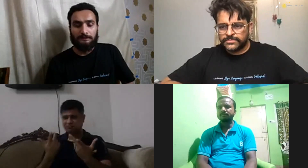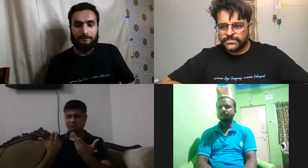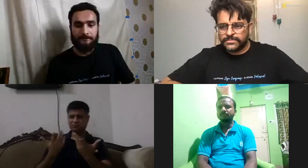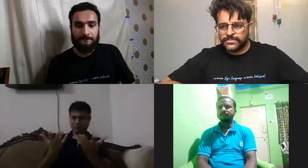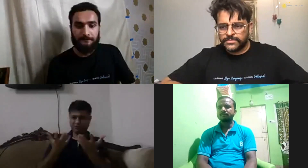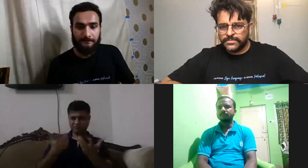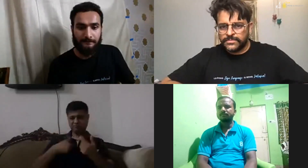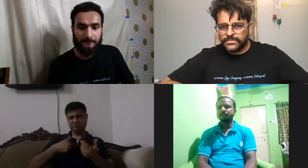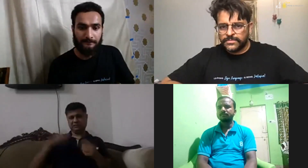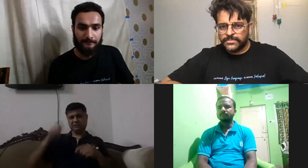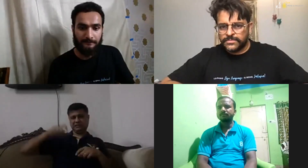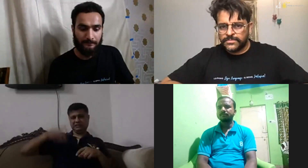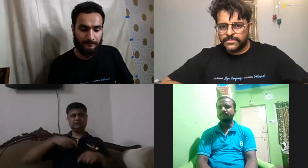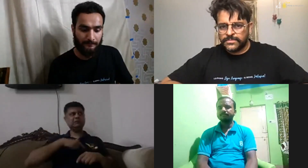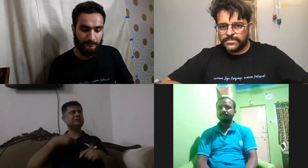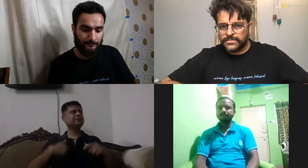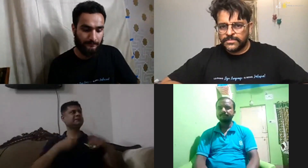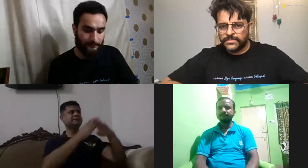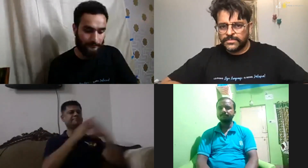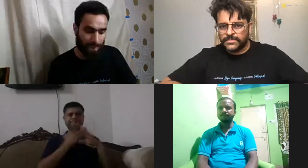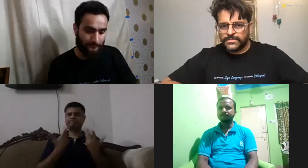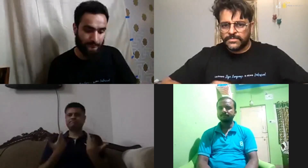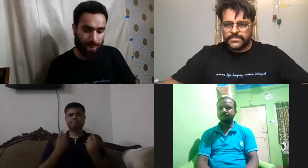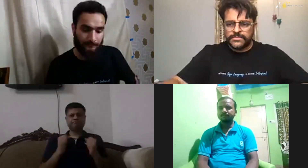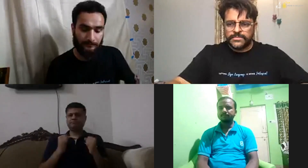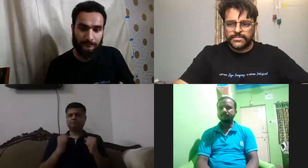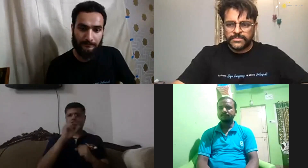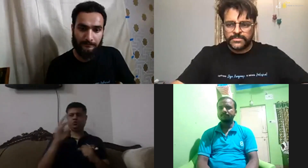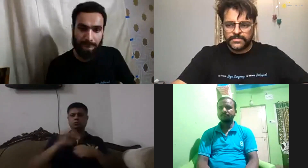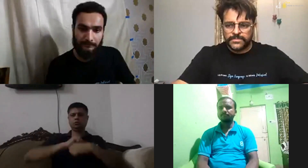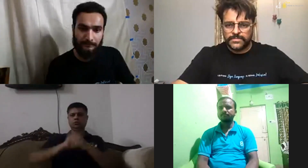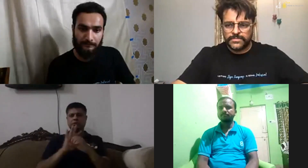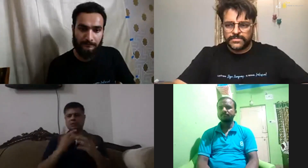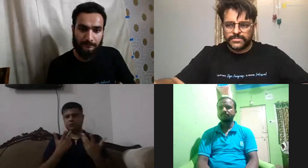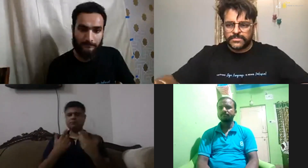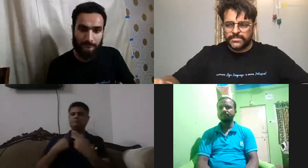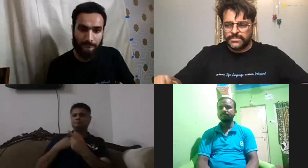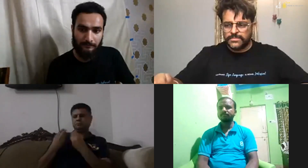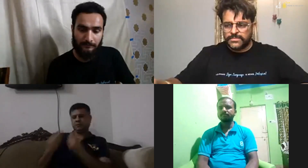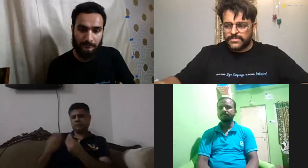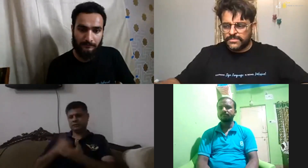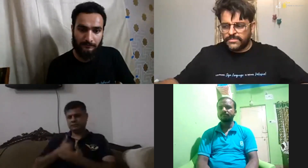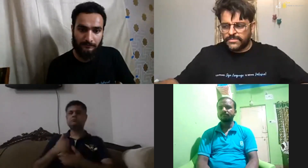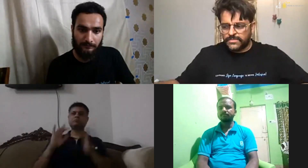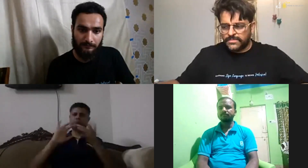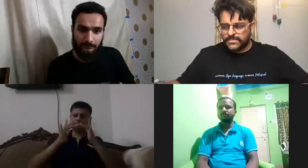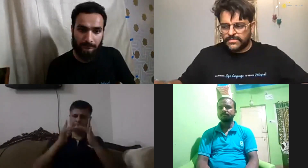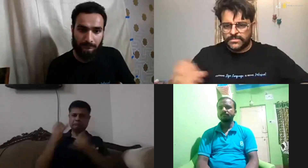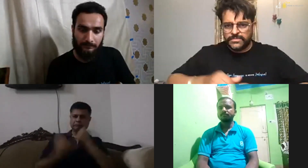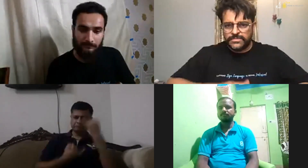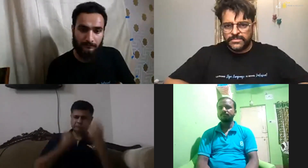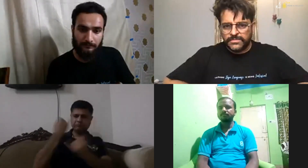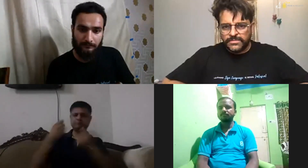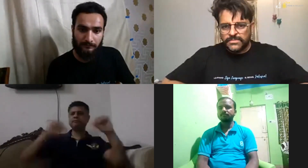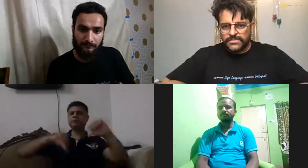spoke around and did some research, and we decided that we wanted that it's difficult now since